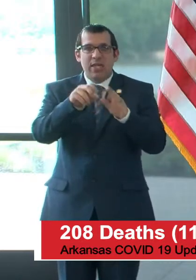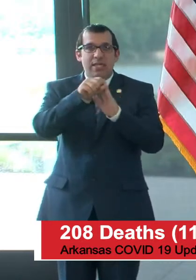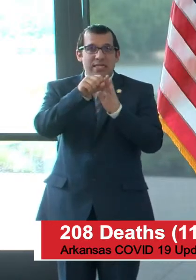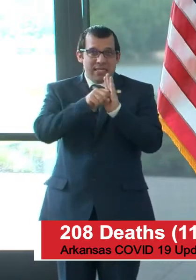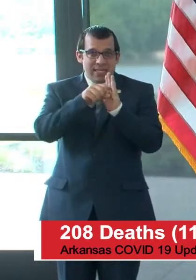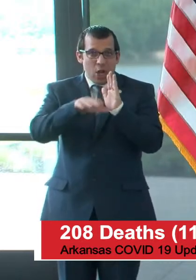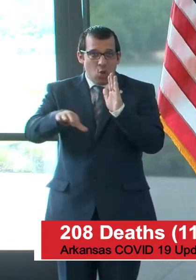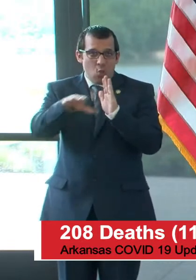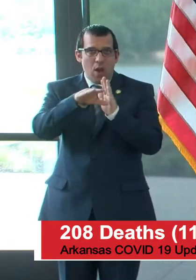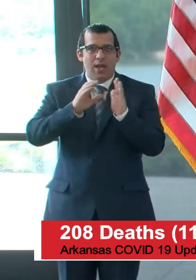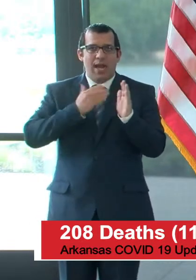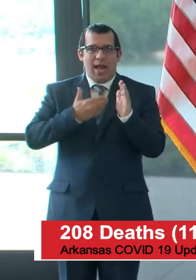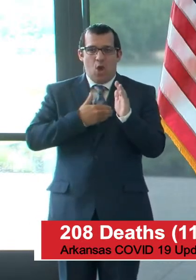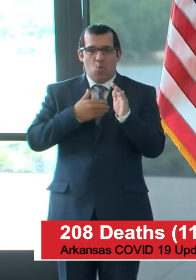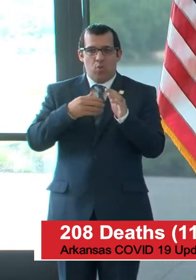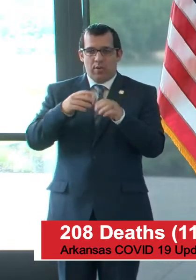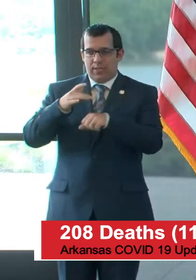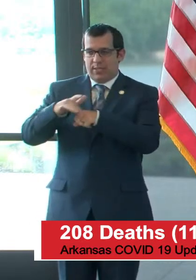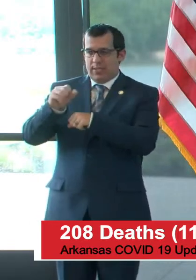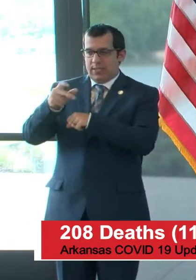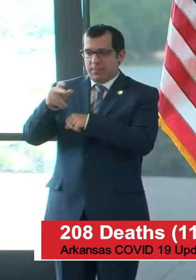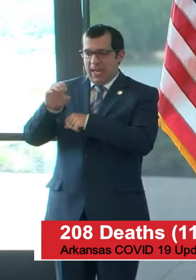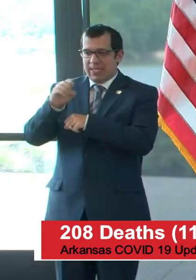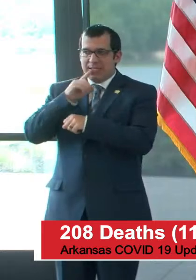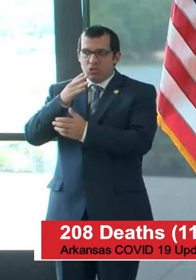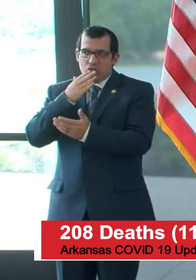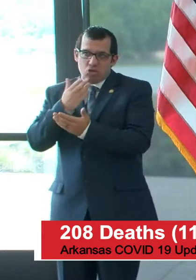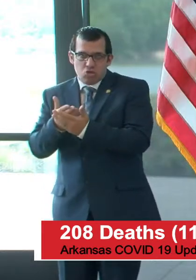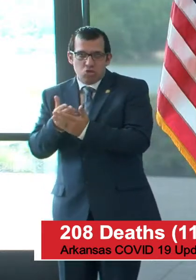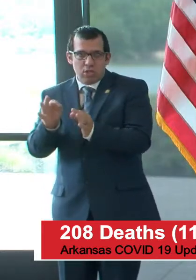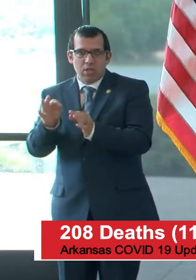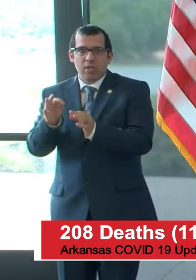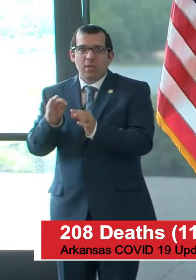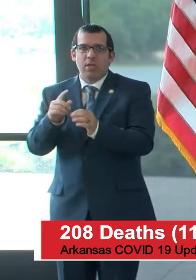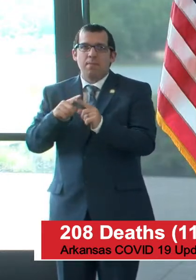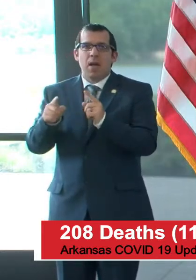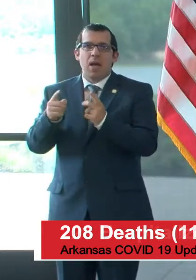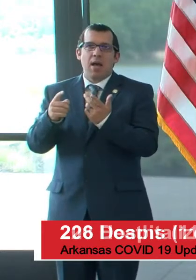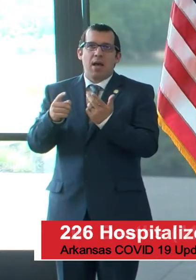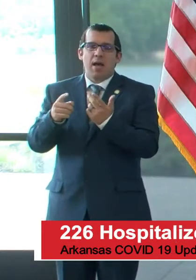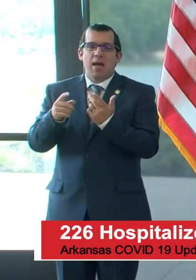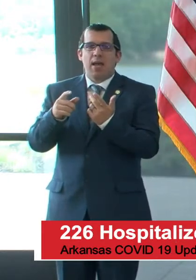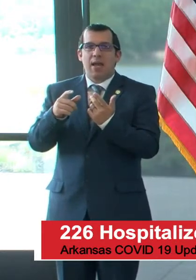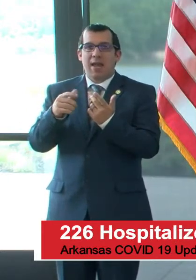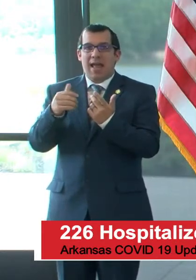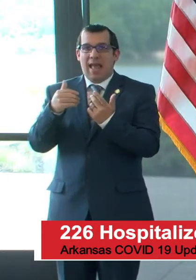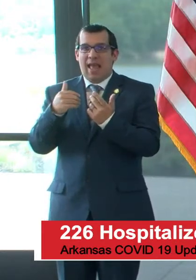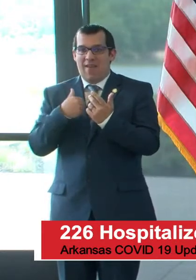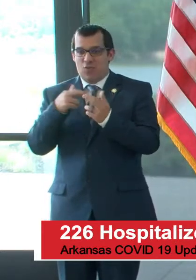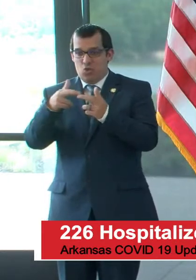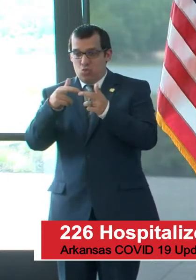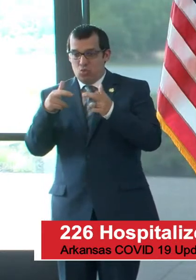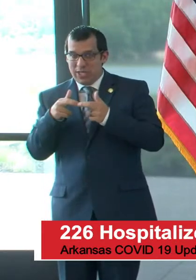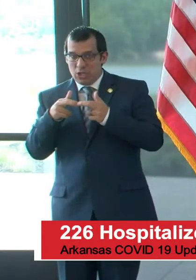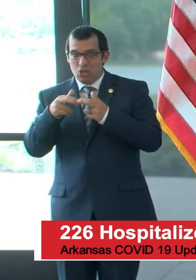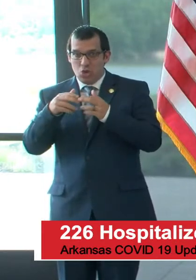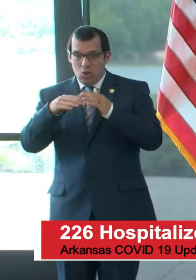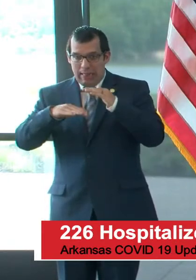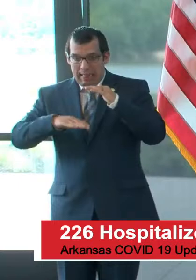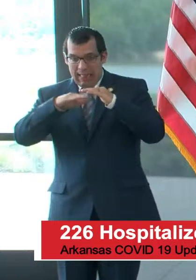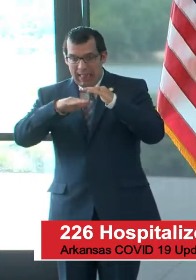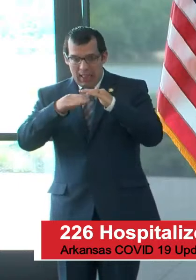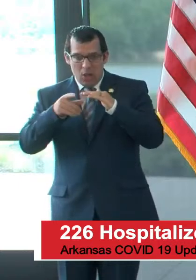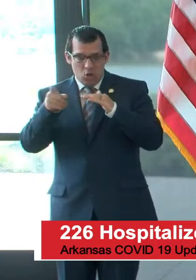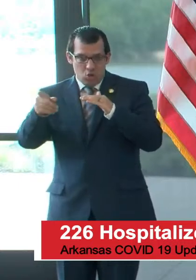statewide our occupancy is good, but if there were stretches on the regional occupancy, would you consider